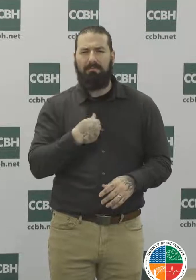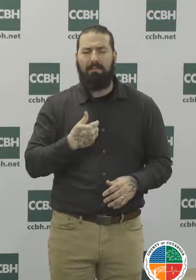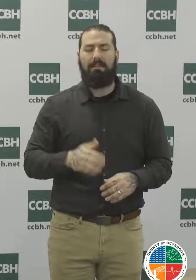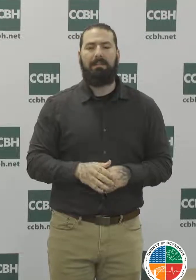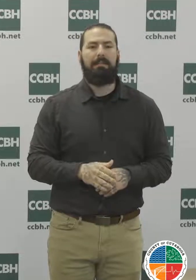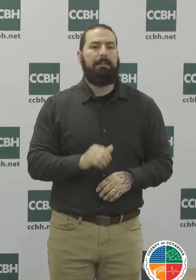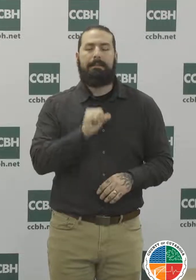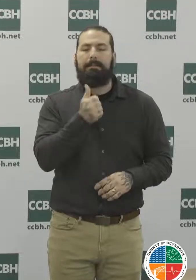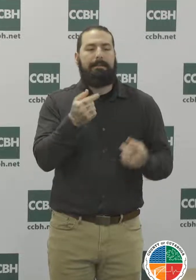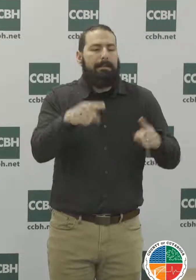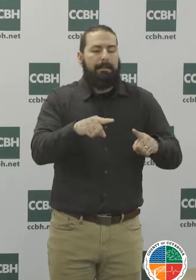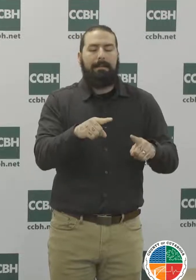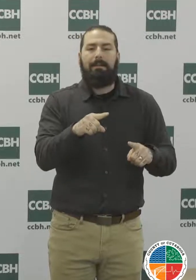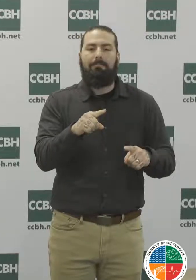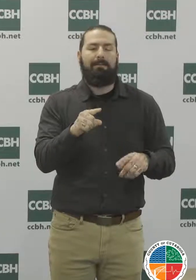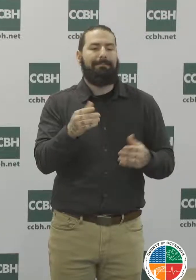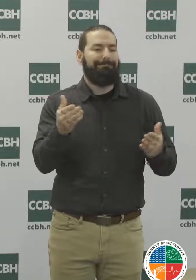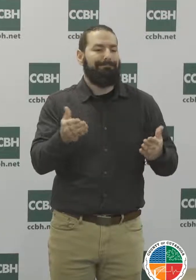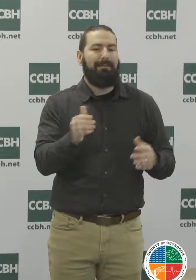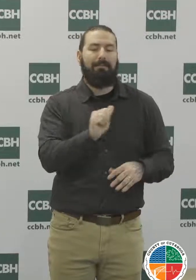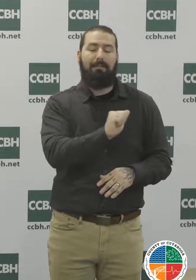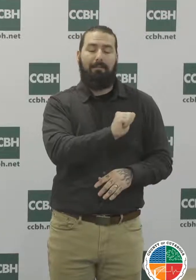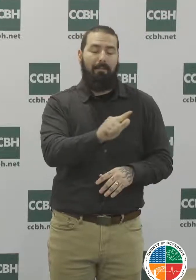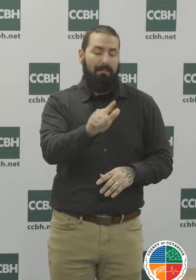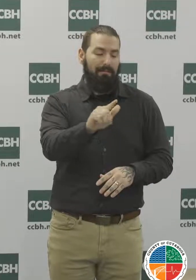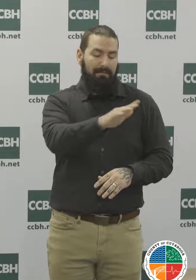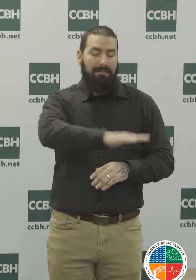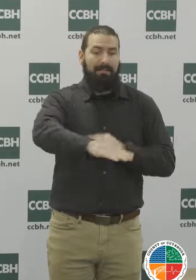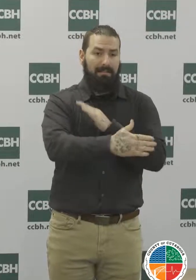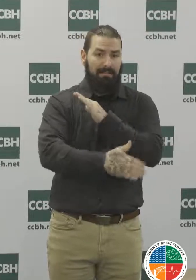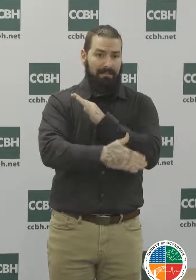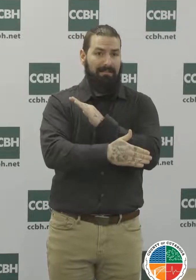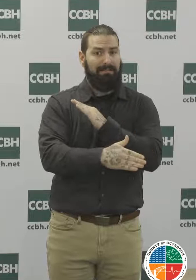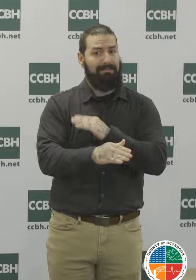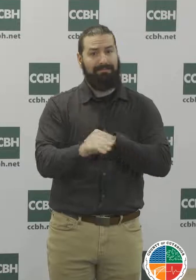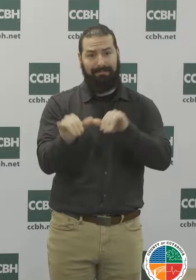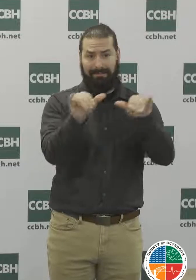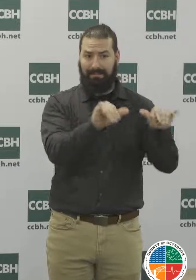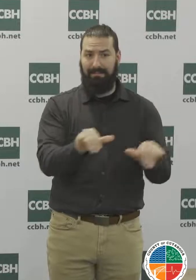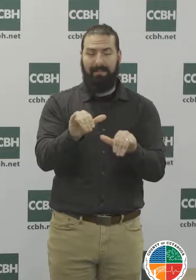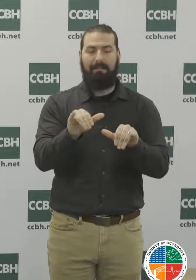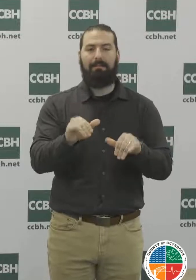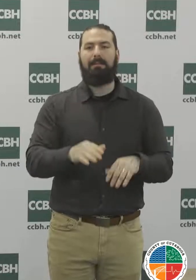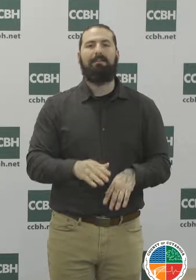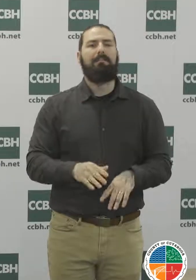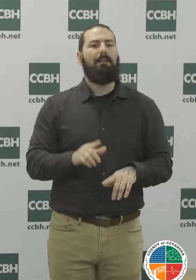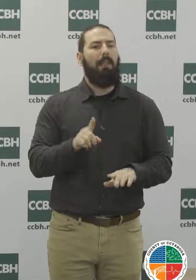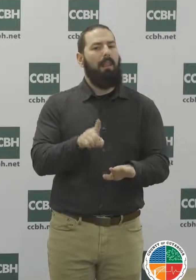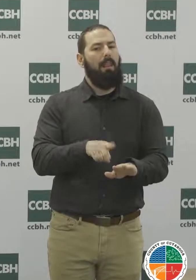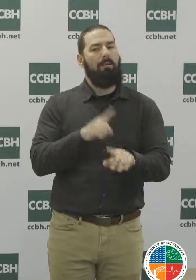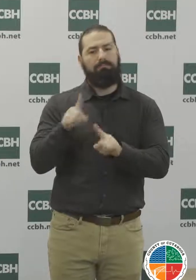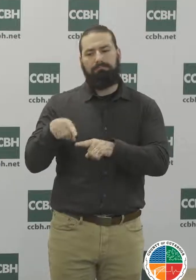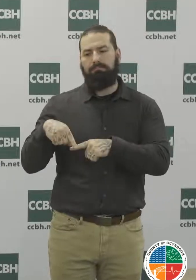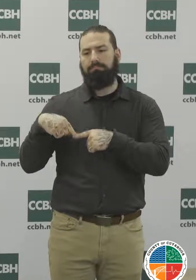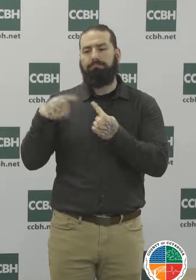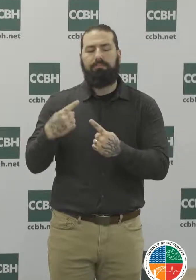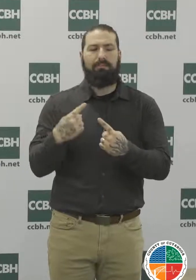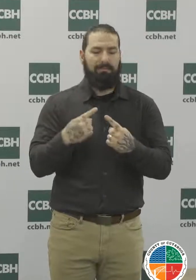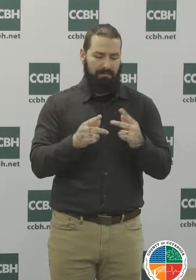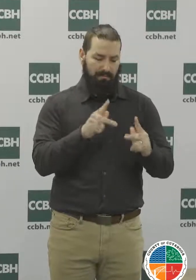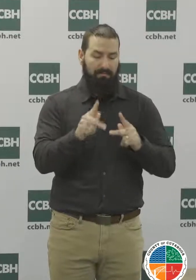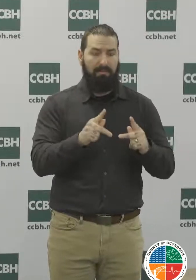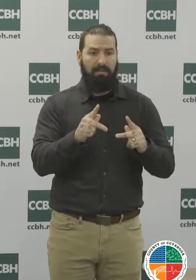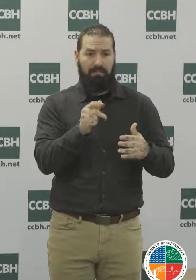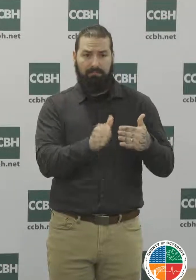country. It has long been time for those of us with privilege that confers us undeserved